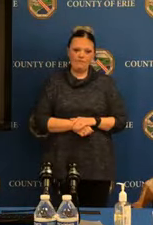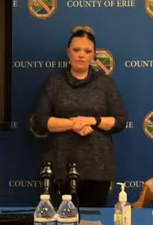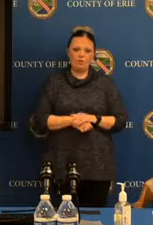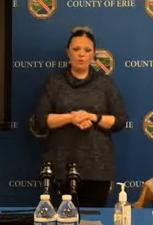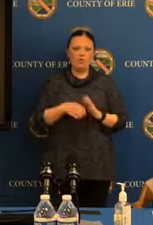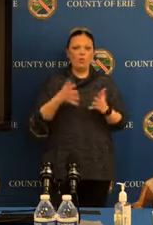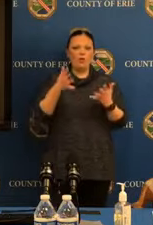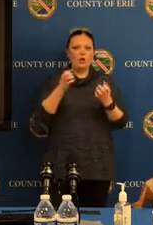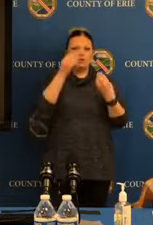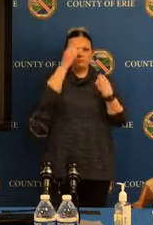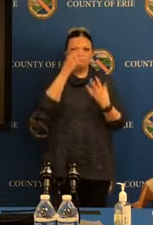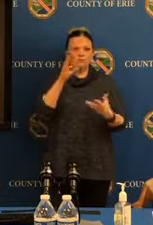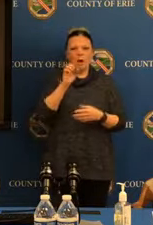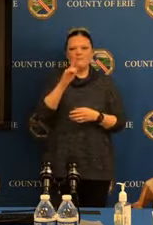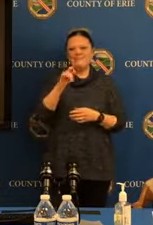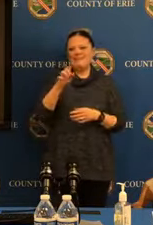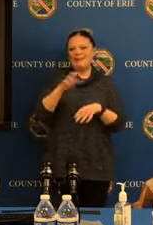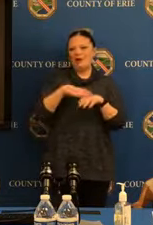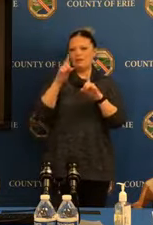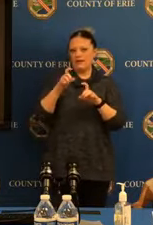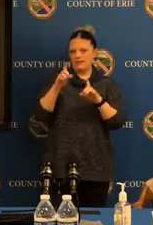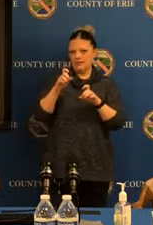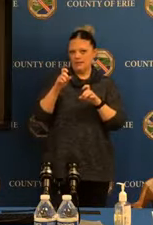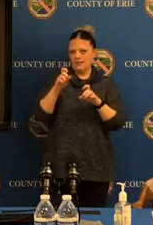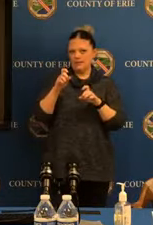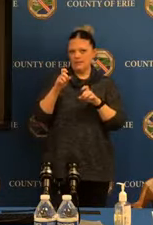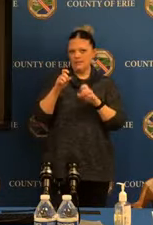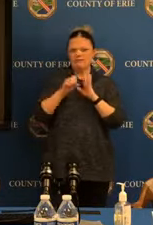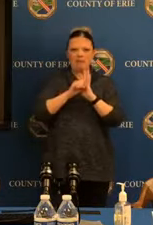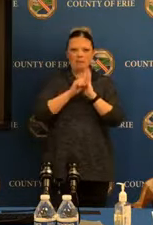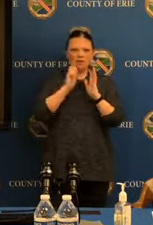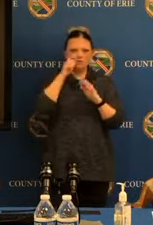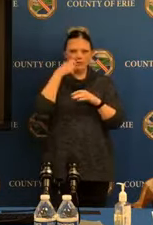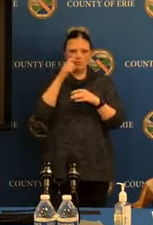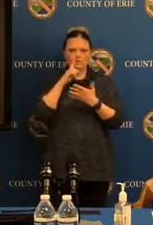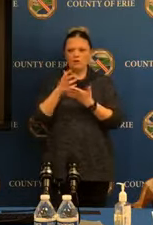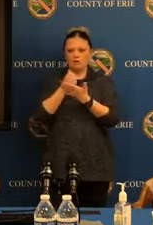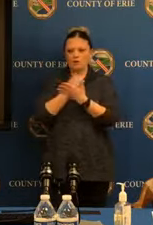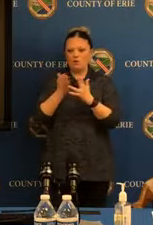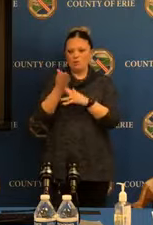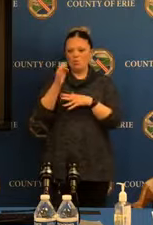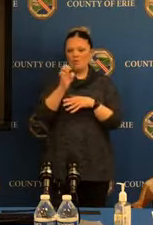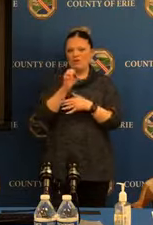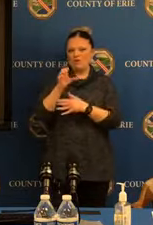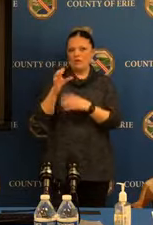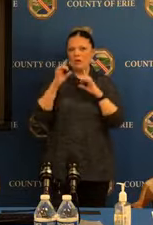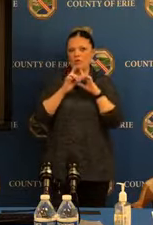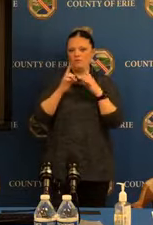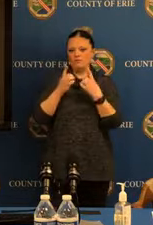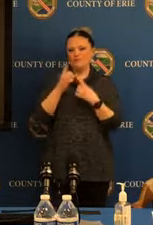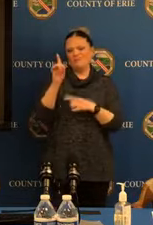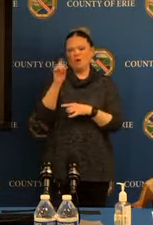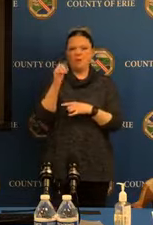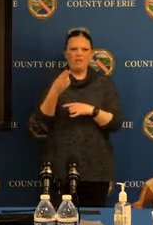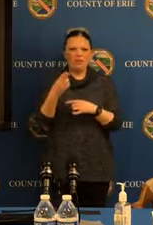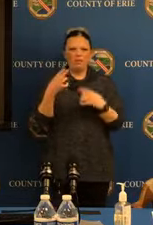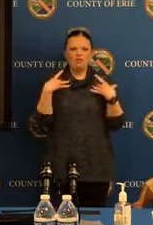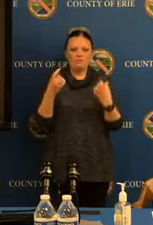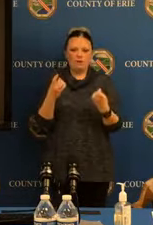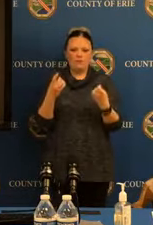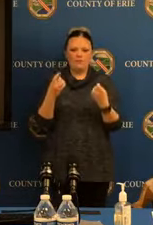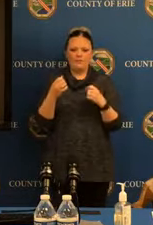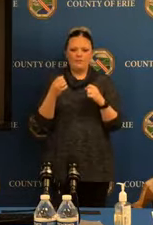our testing. So samples are being collected by our Erie County Department of Health based New York State Department